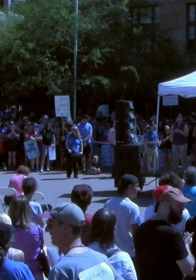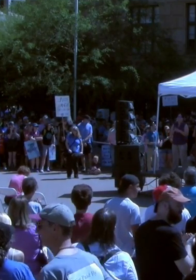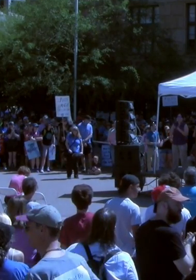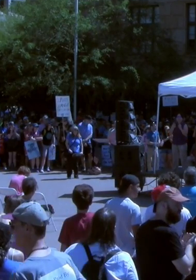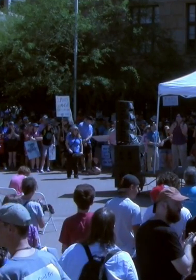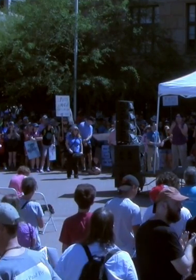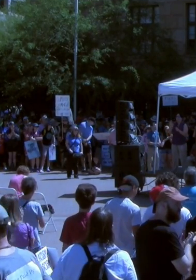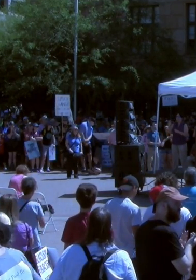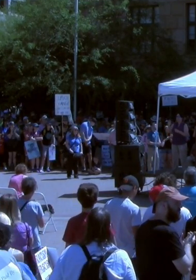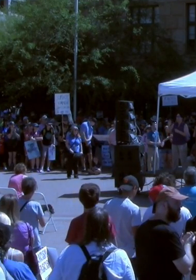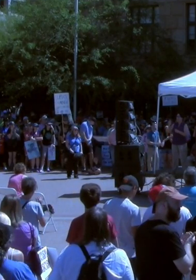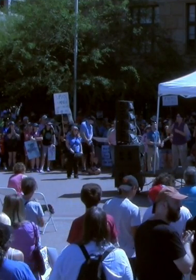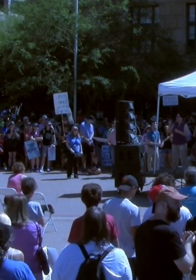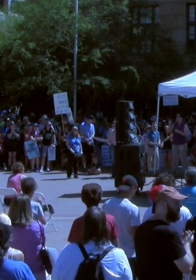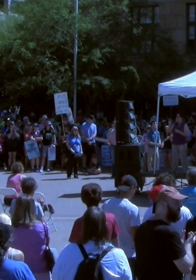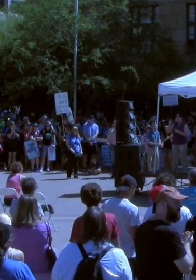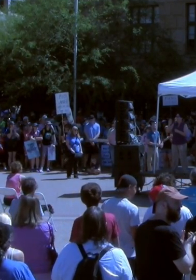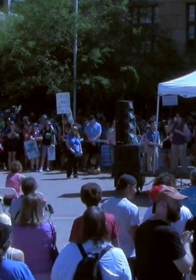Give it up for Gabriel Montano.